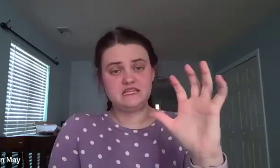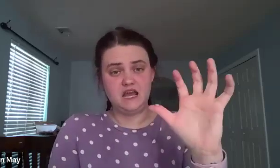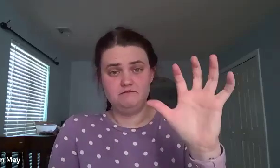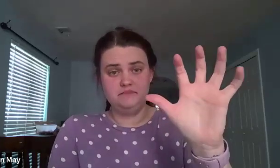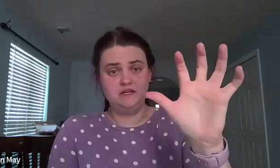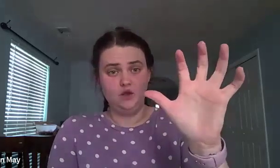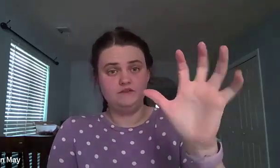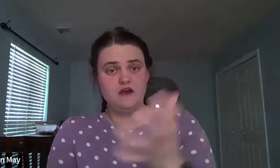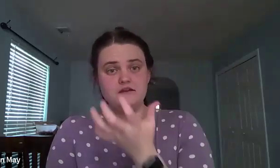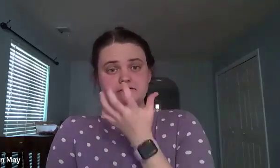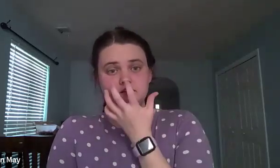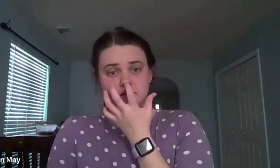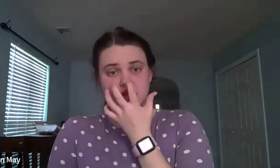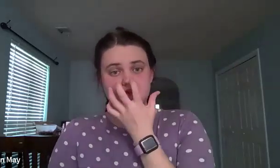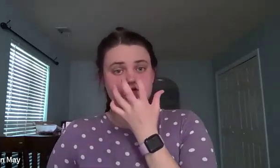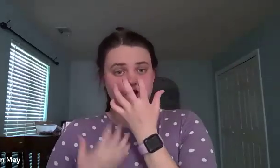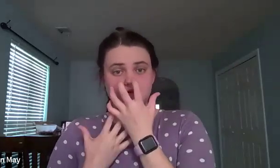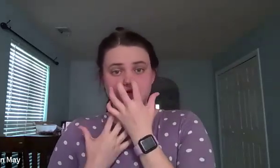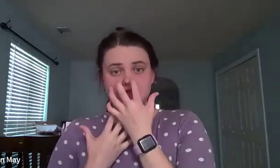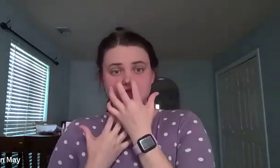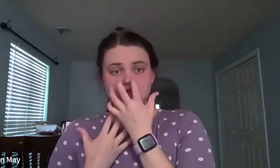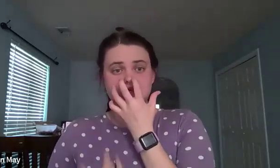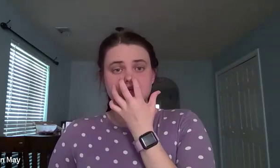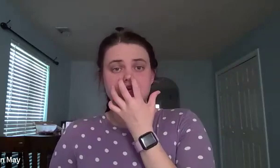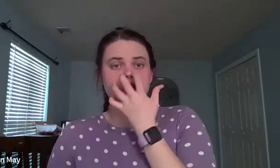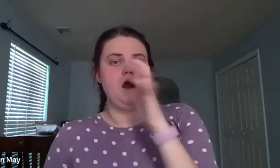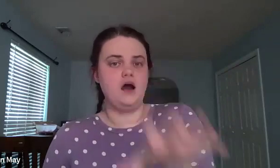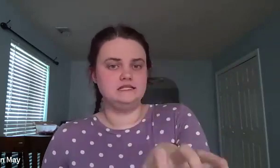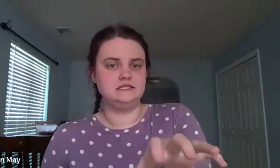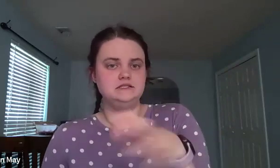like kind of bent open 5. You're going to have it in front of your face and you're going to go hot,